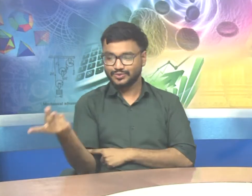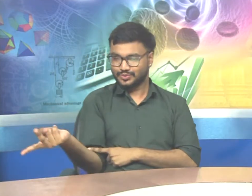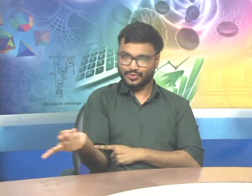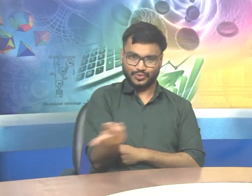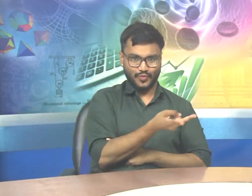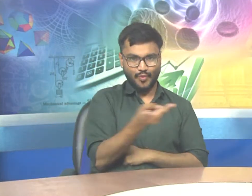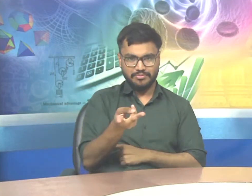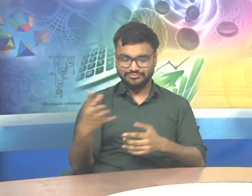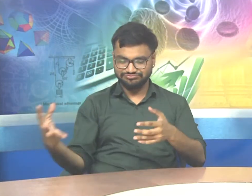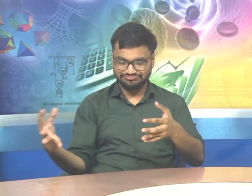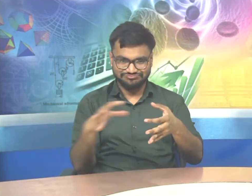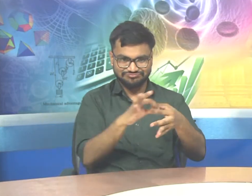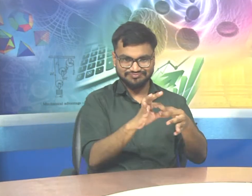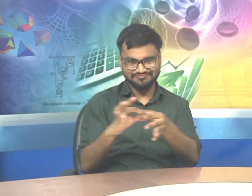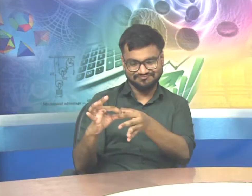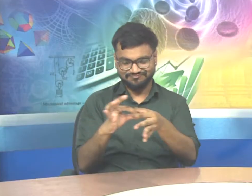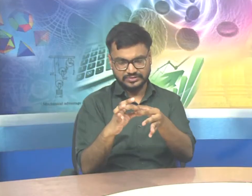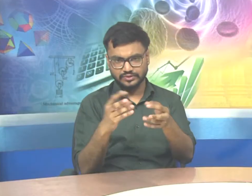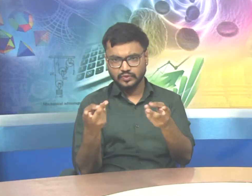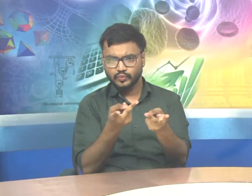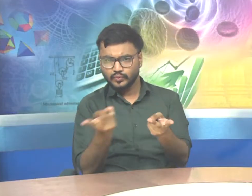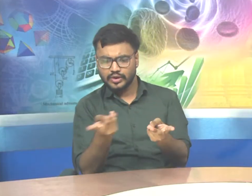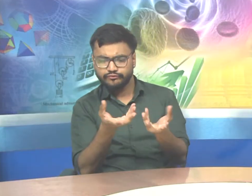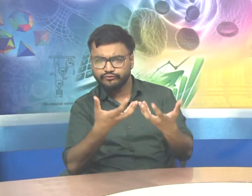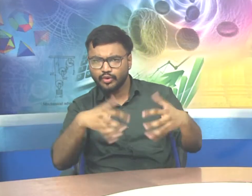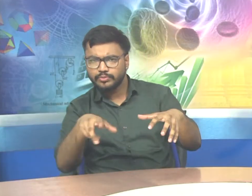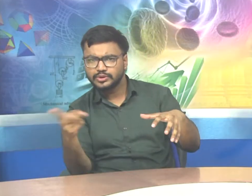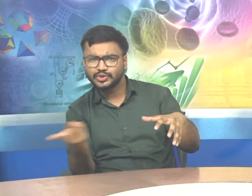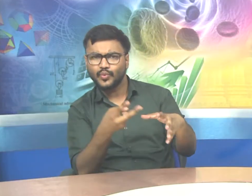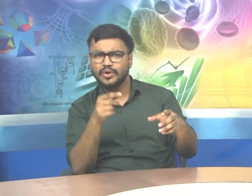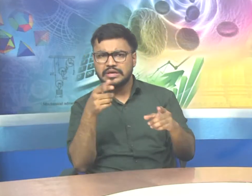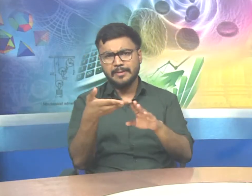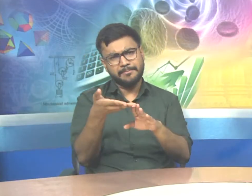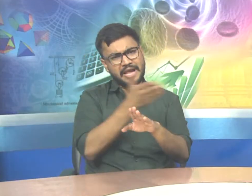including their relationship between work and energy